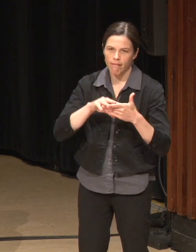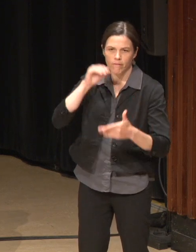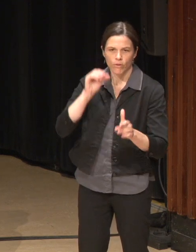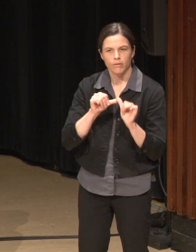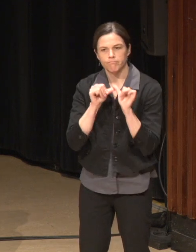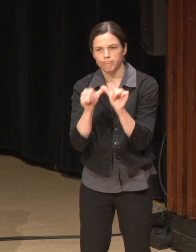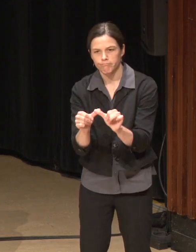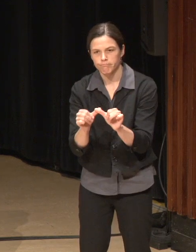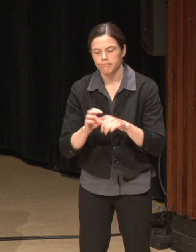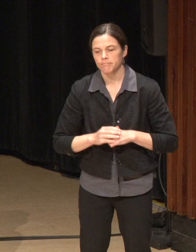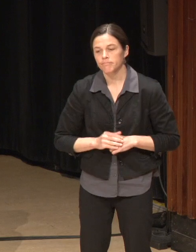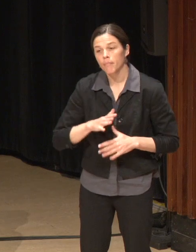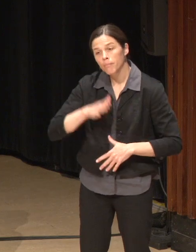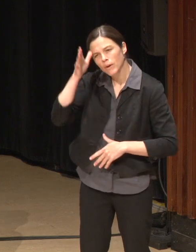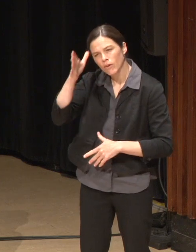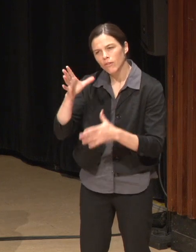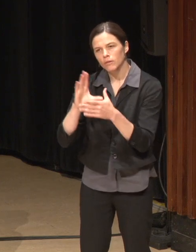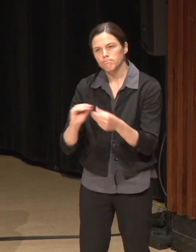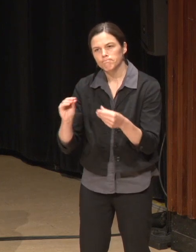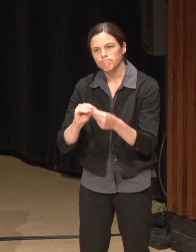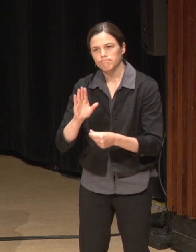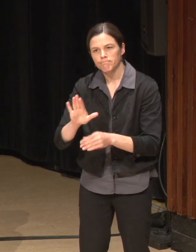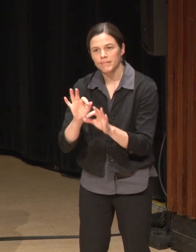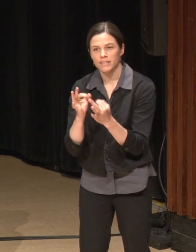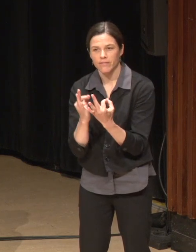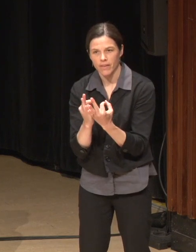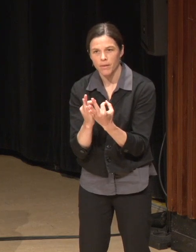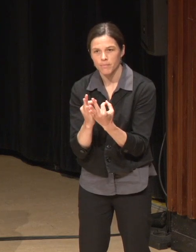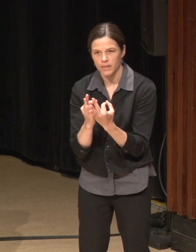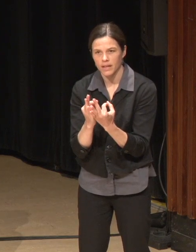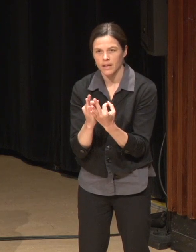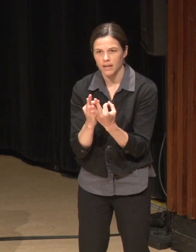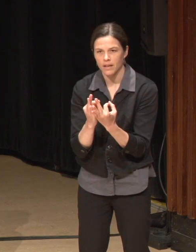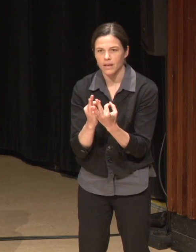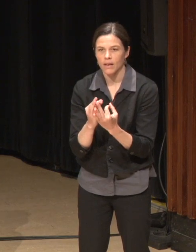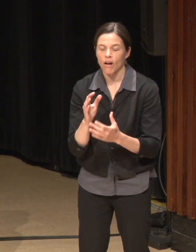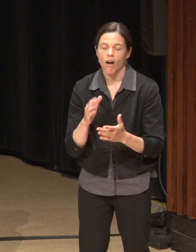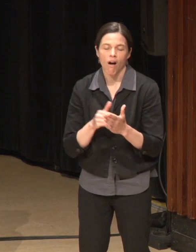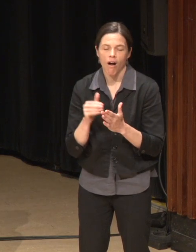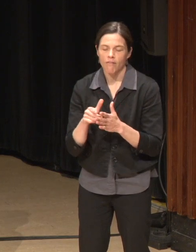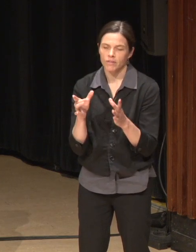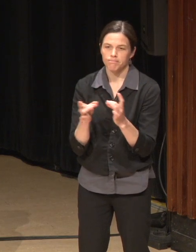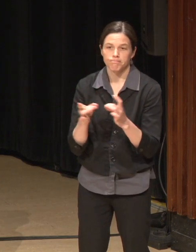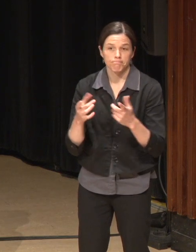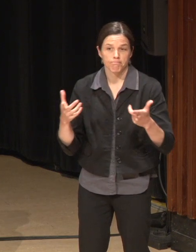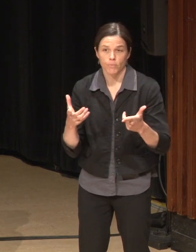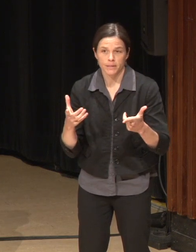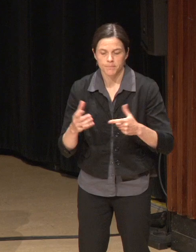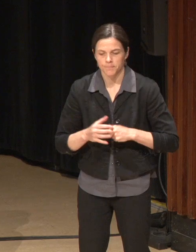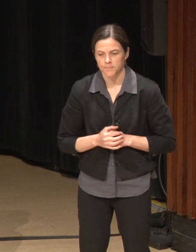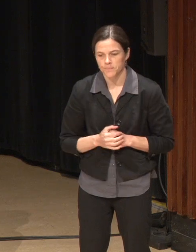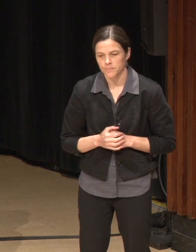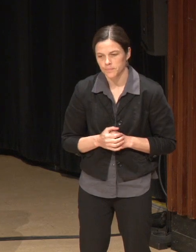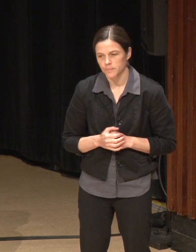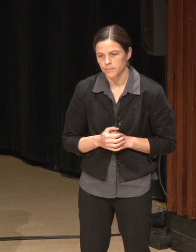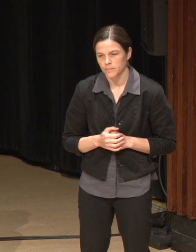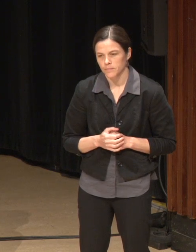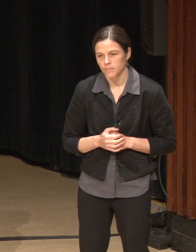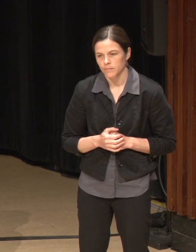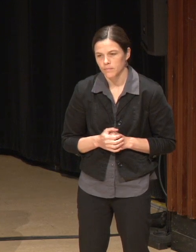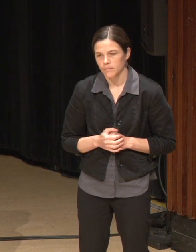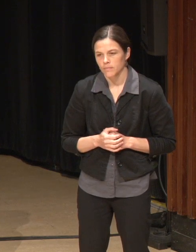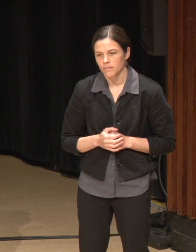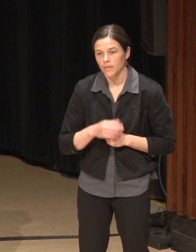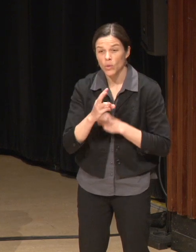his family, my grandfather would often repeat one of his favorite quotes. He would say, "A person travels the